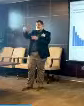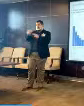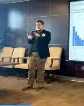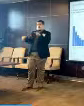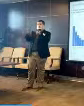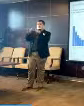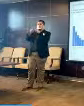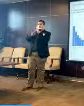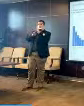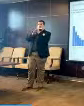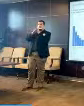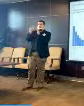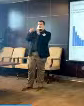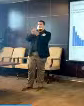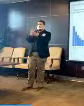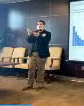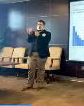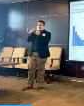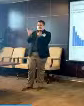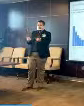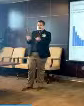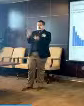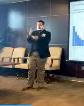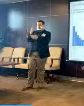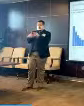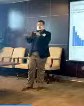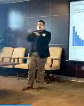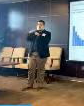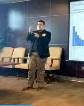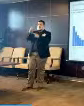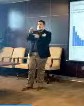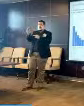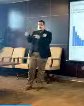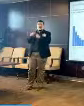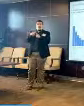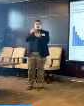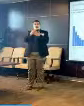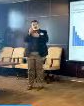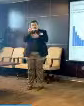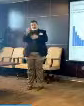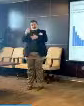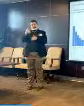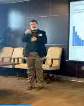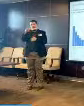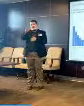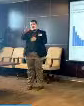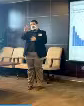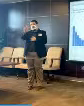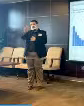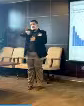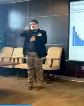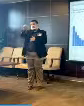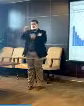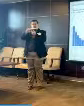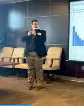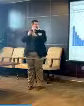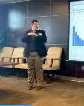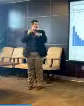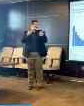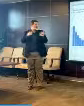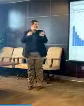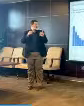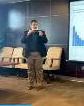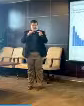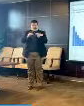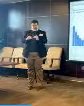increase week over week. So I think the good news is that we had about a 45% change here week